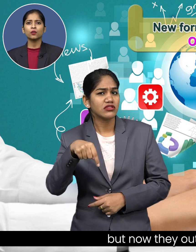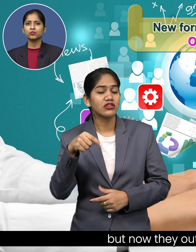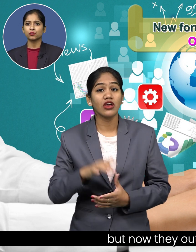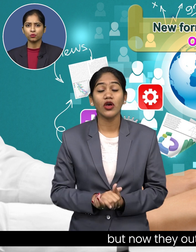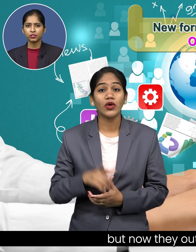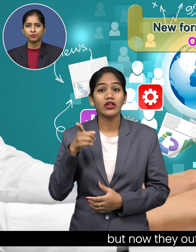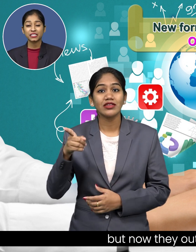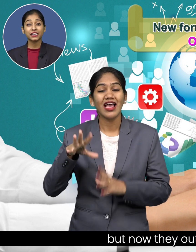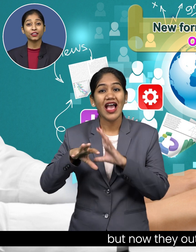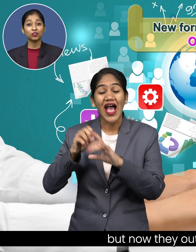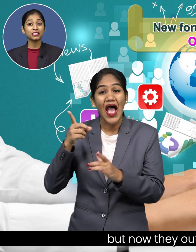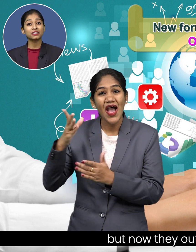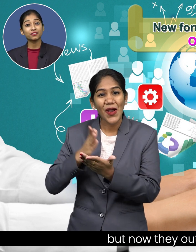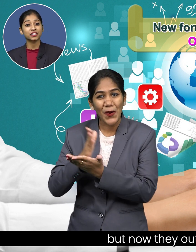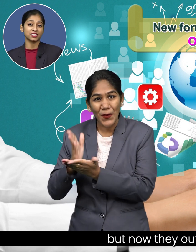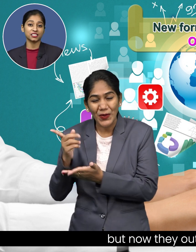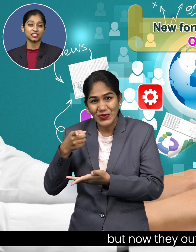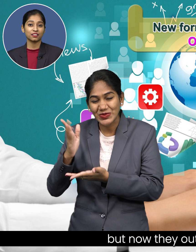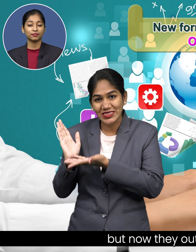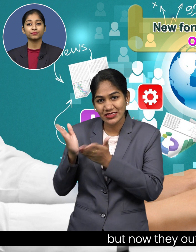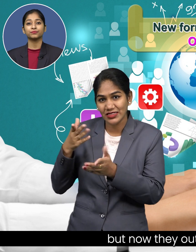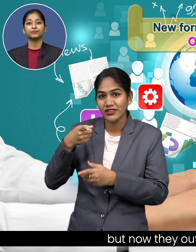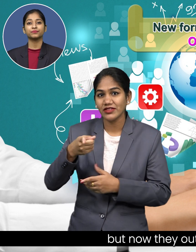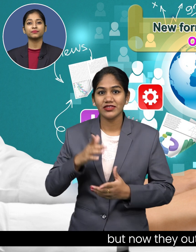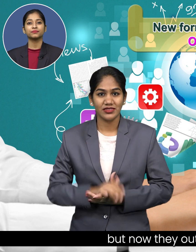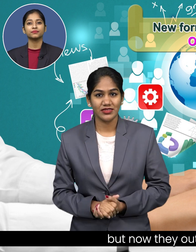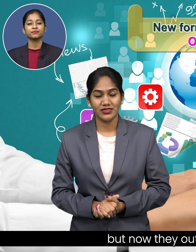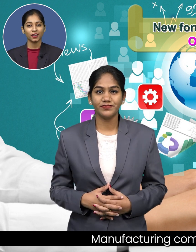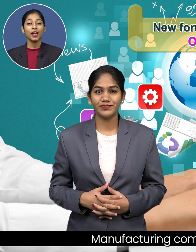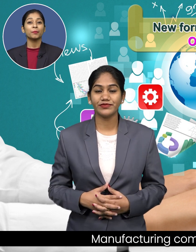they outsource security services.